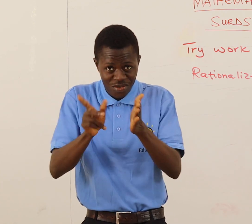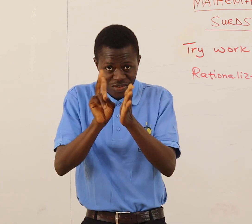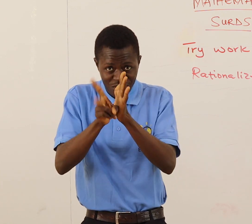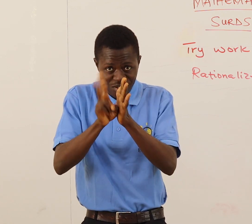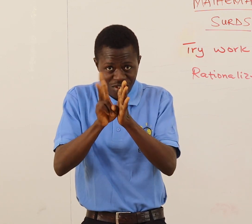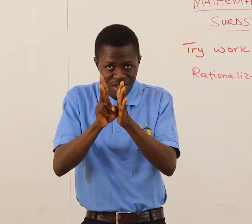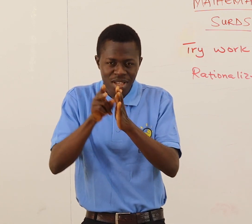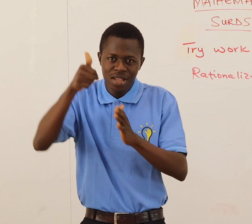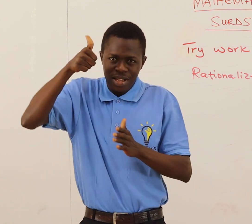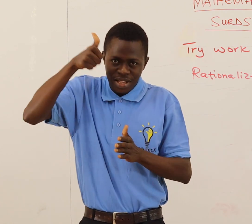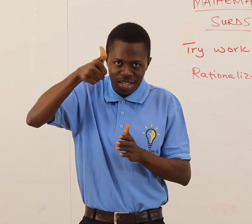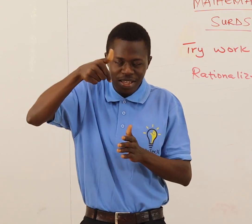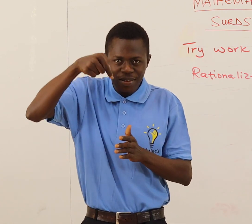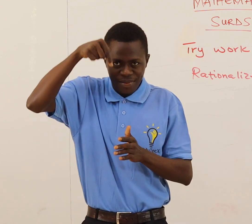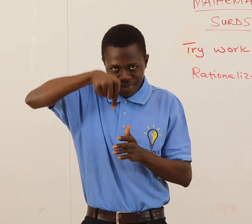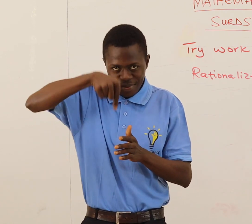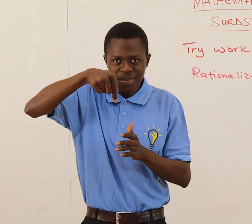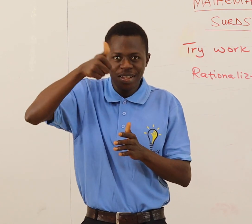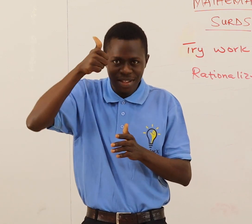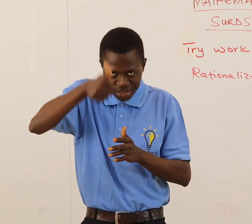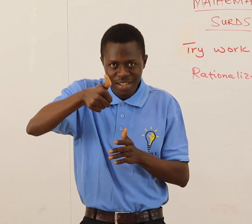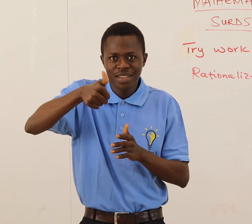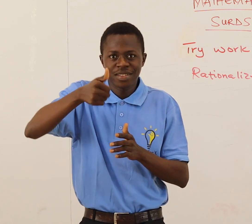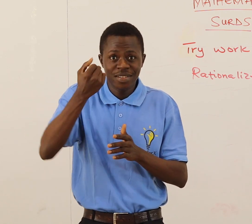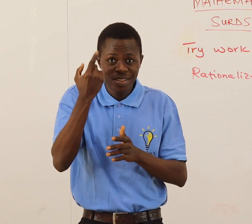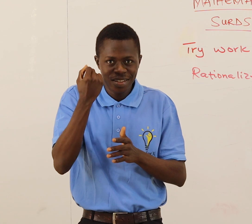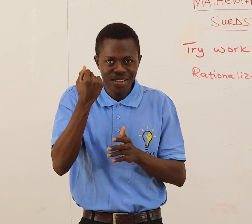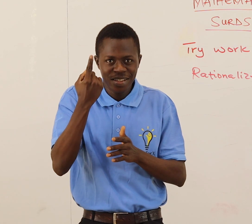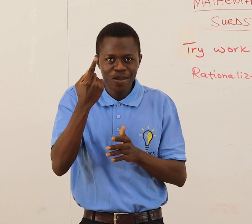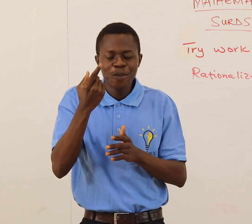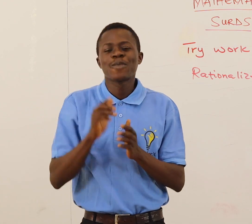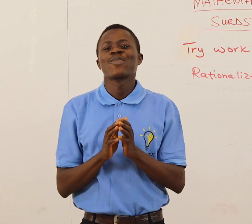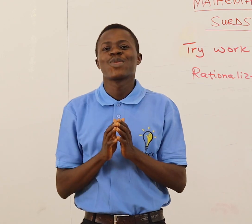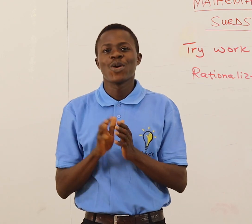class today. And I wish that we will meet again in our next lesson.